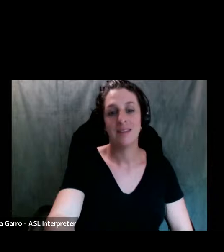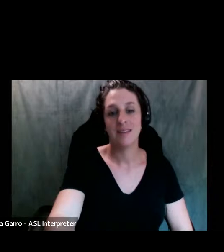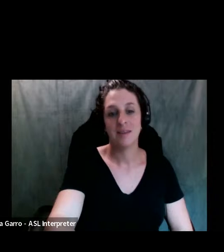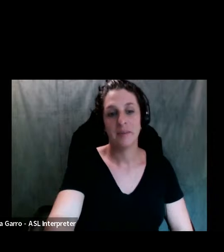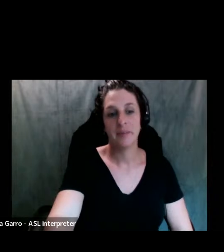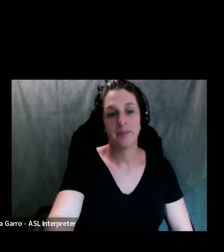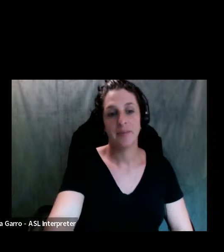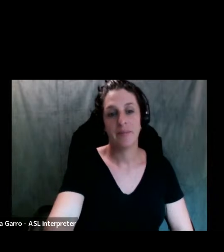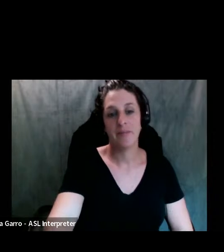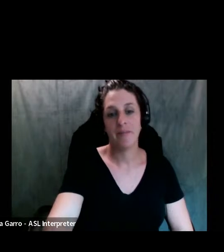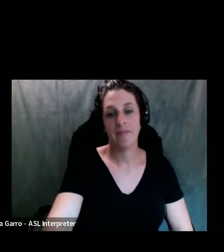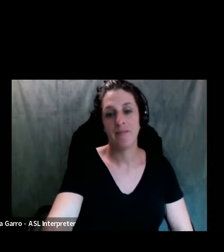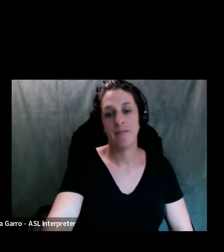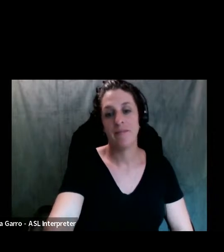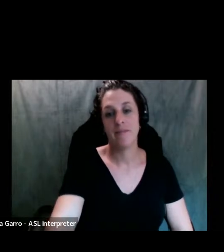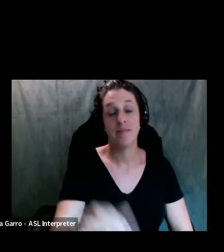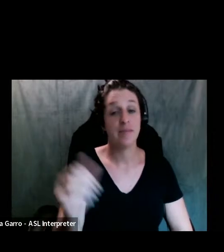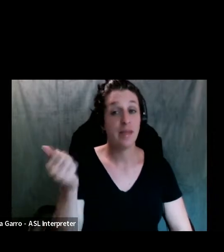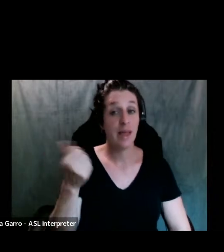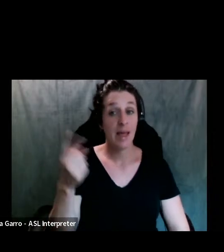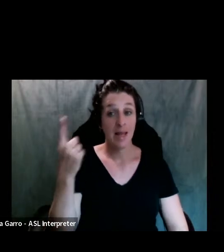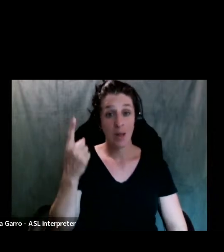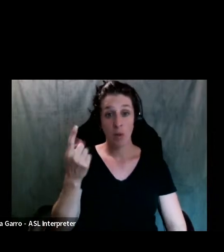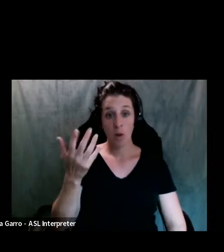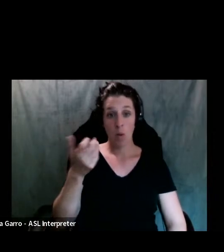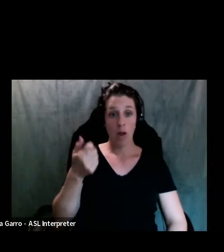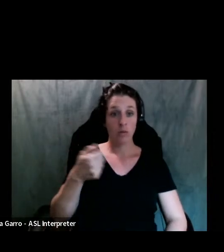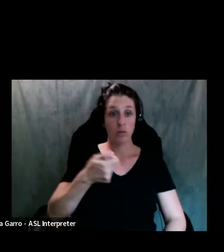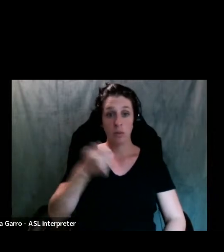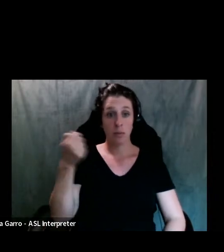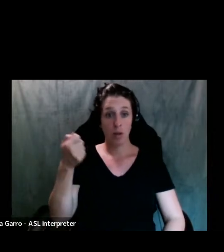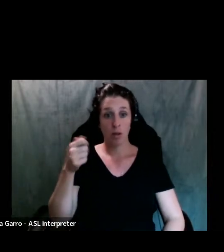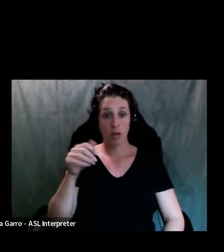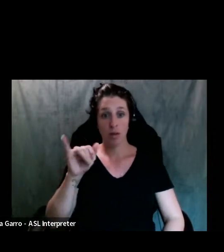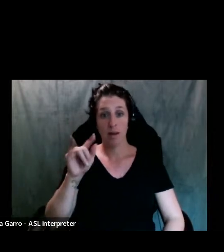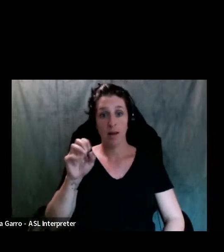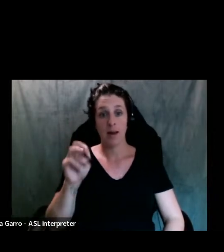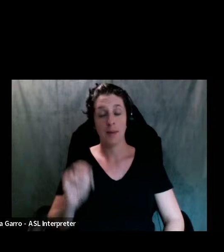Okay. Does anybody wish to pull an item?